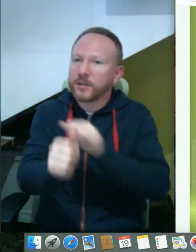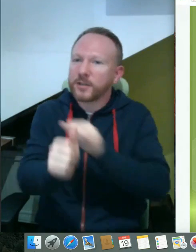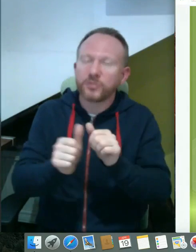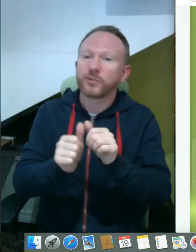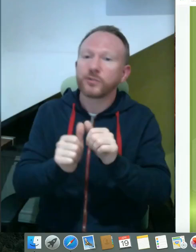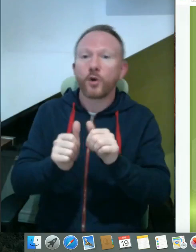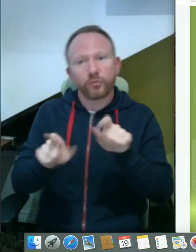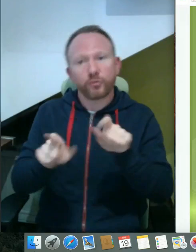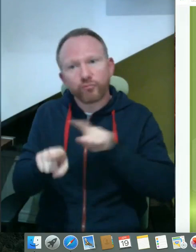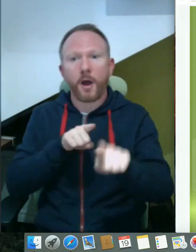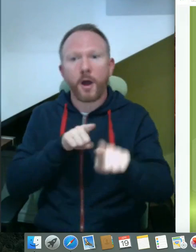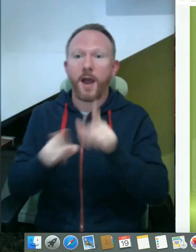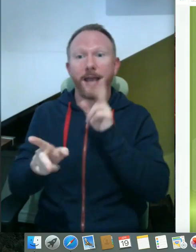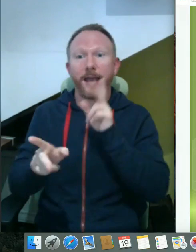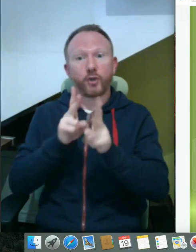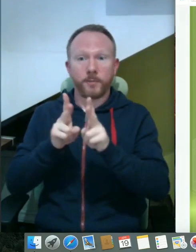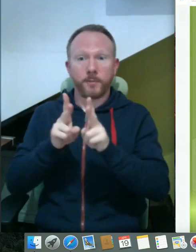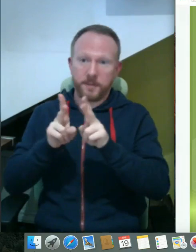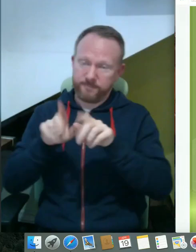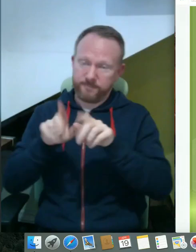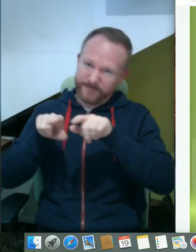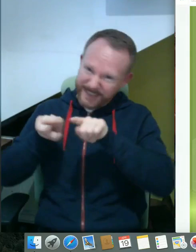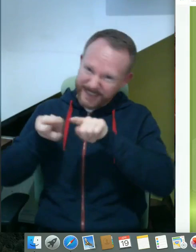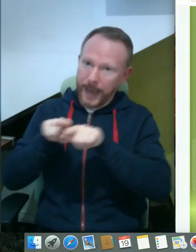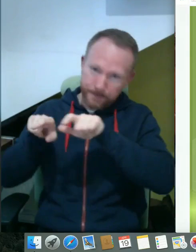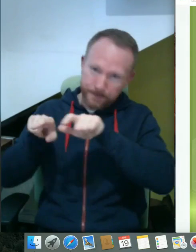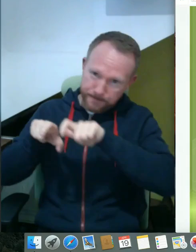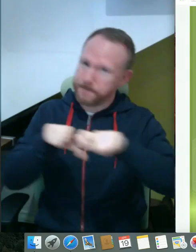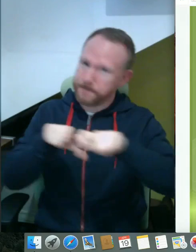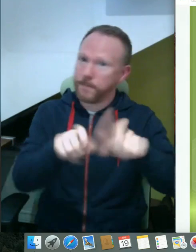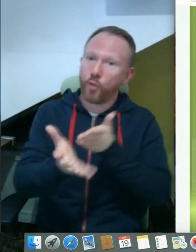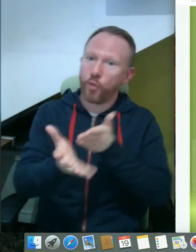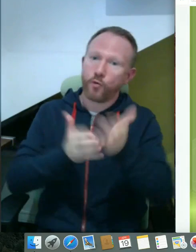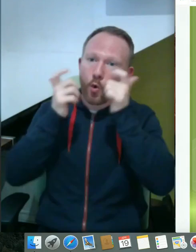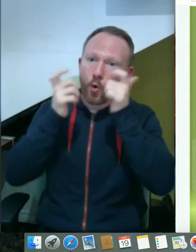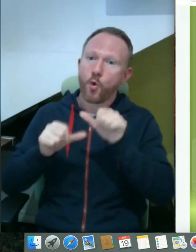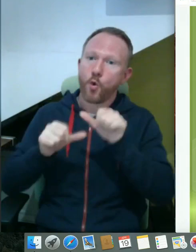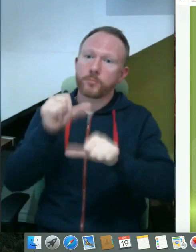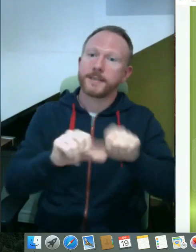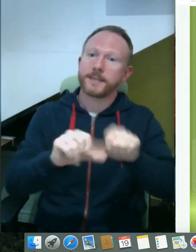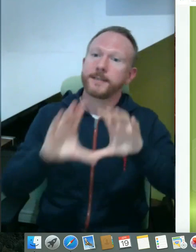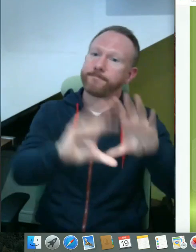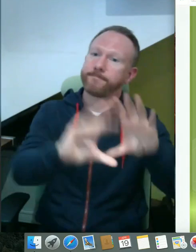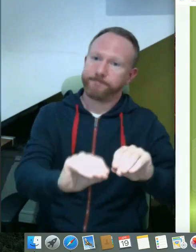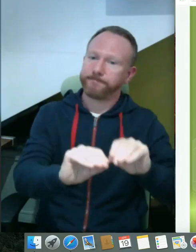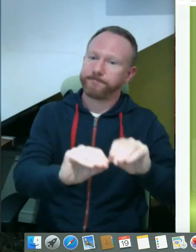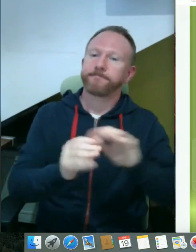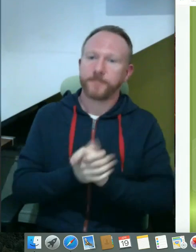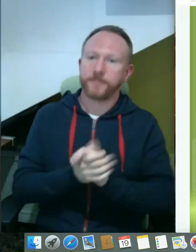our interpreters are going to swap over momentarily, so I'll just pause there.